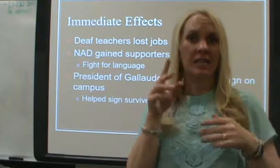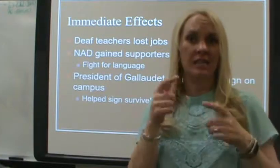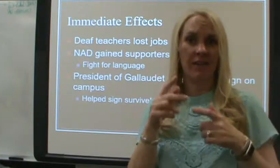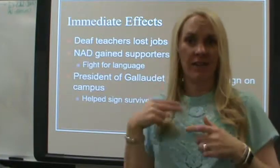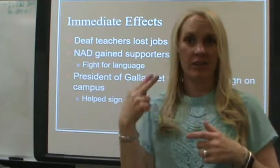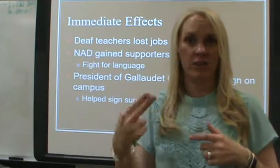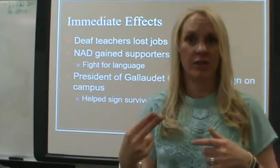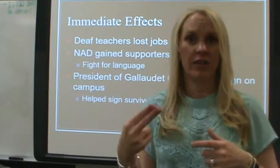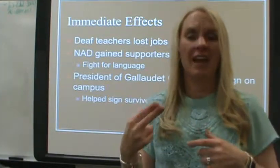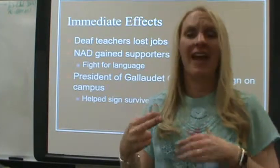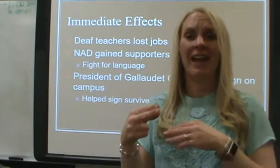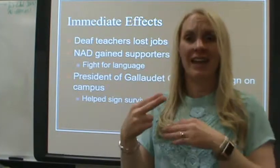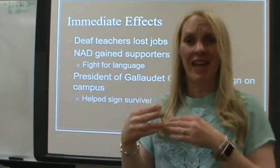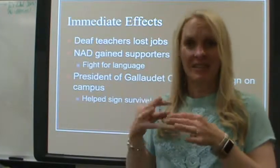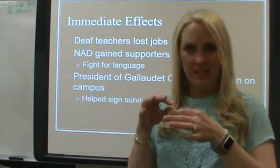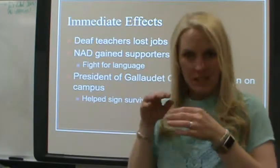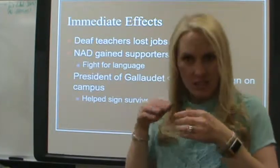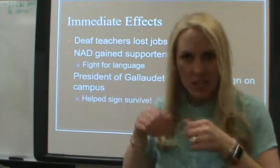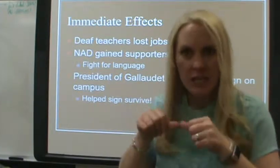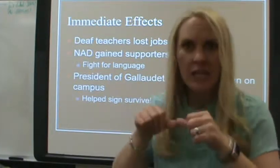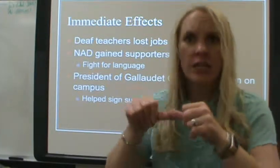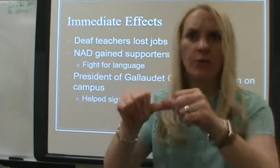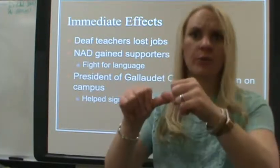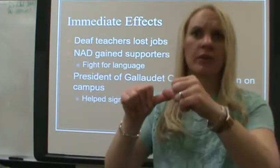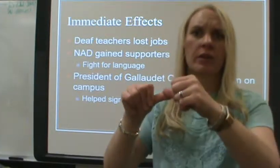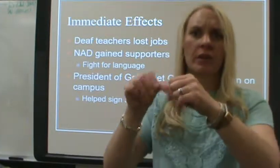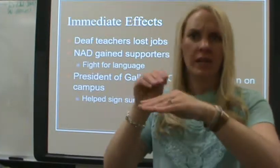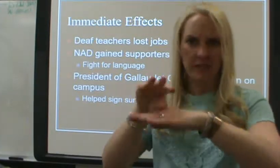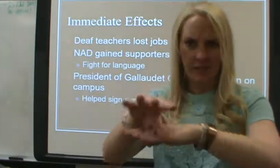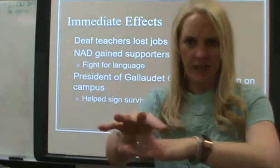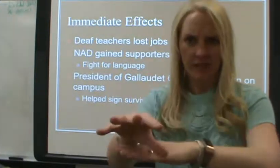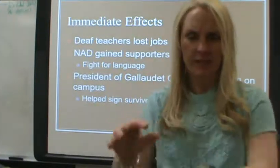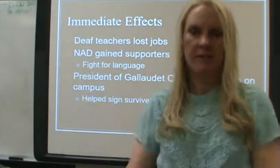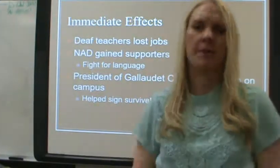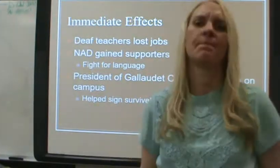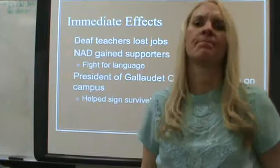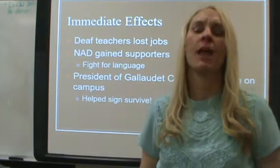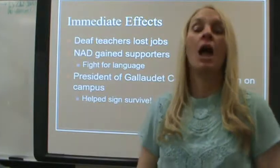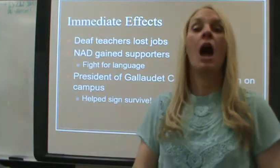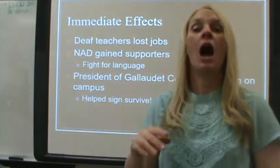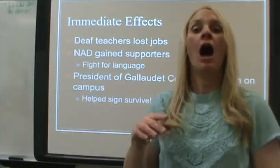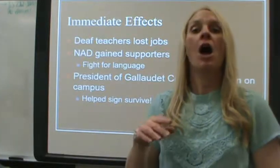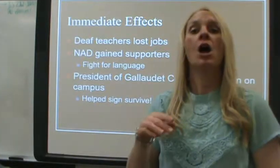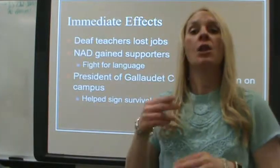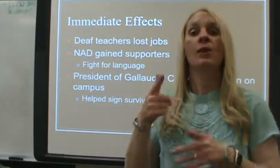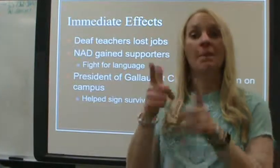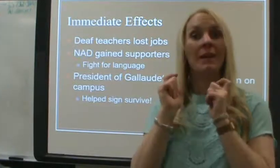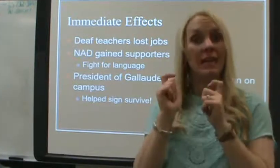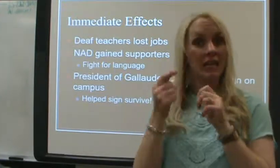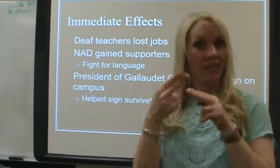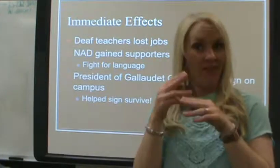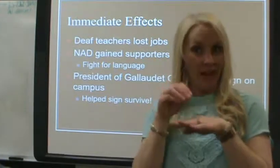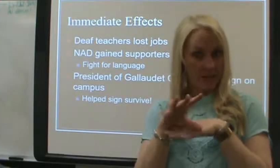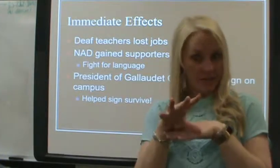deaf history, and it has continued its effects. The immediate effects: